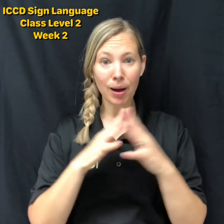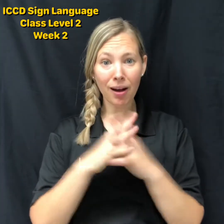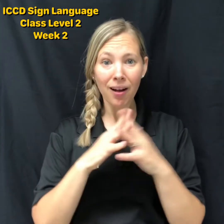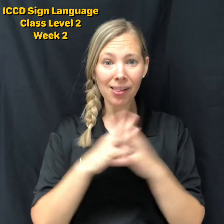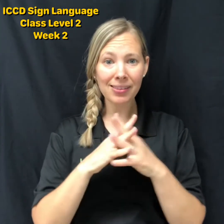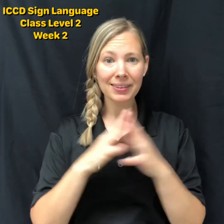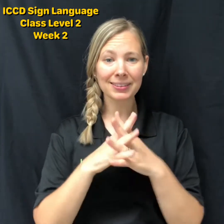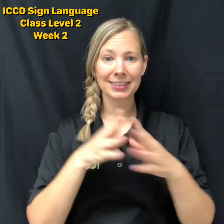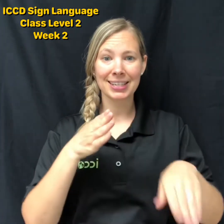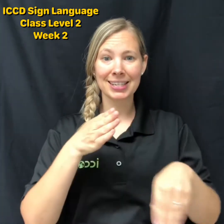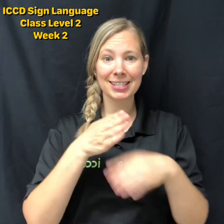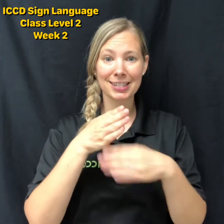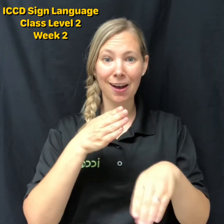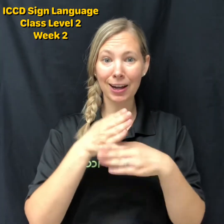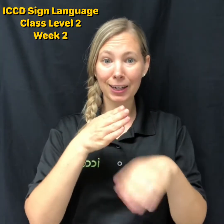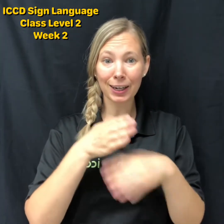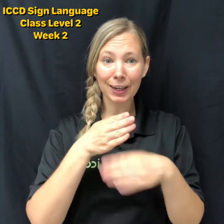football, soccer,